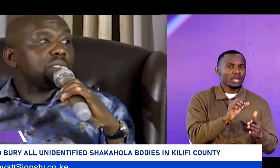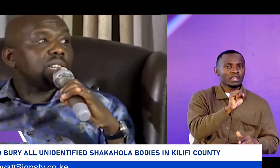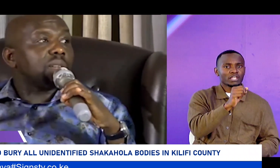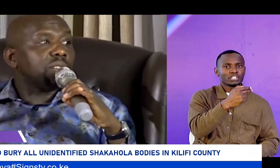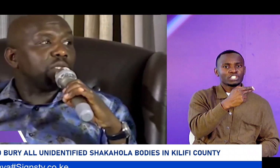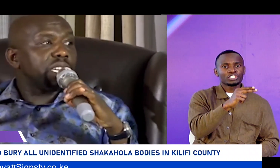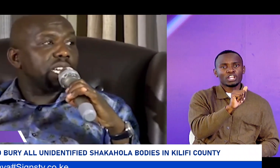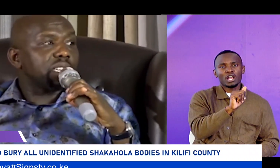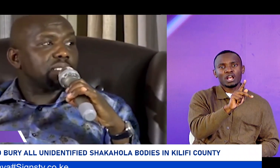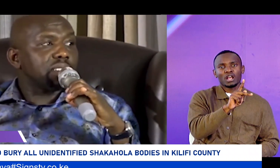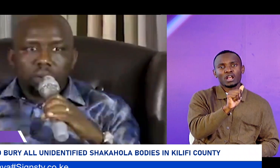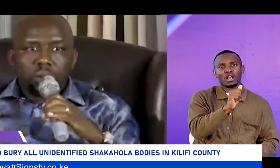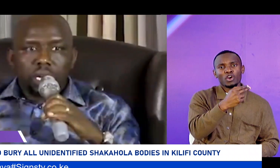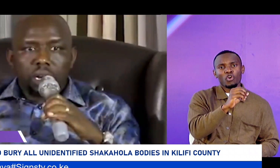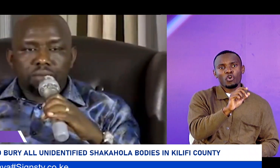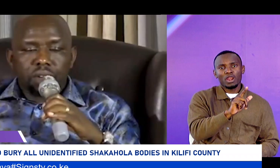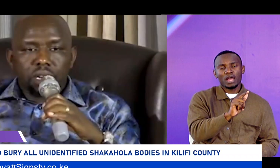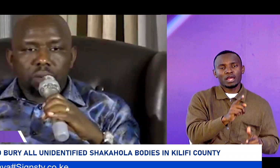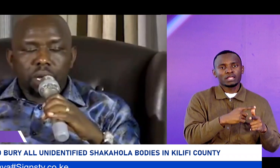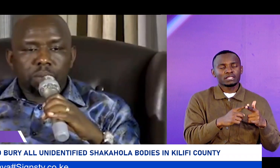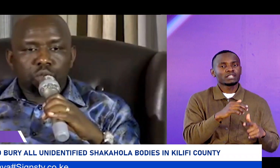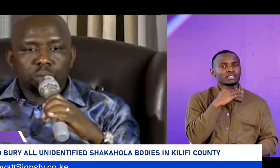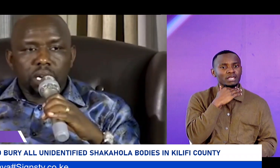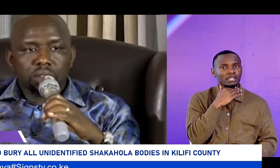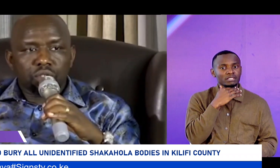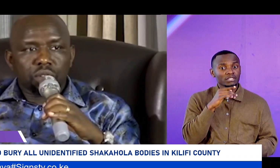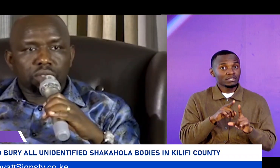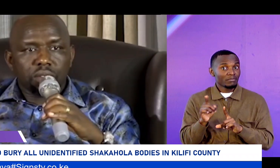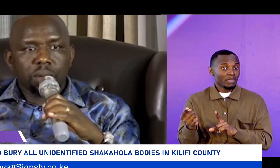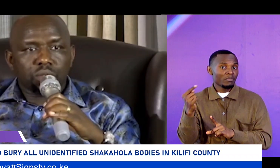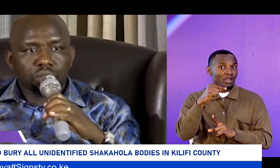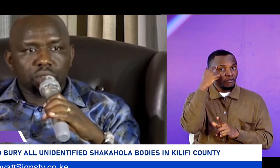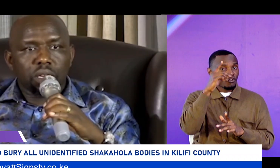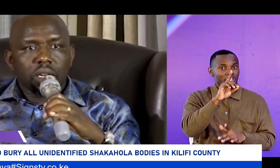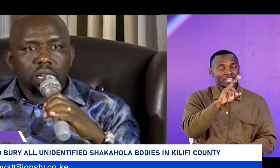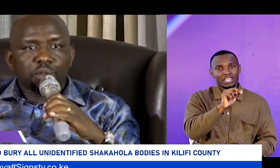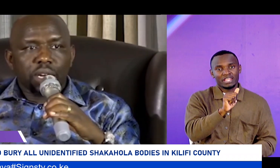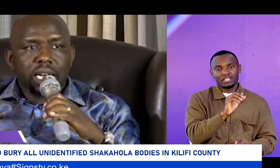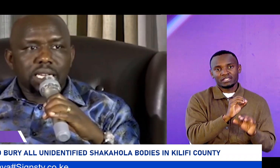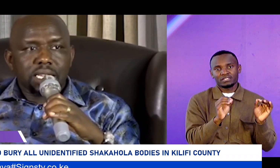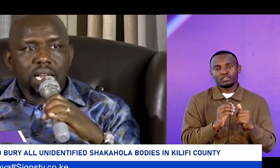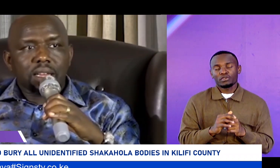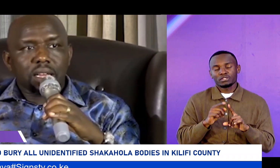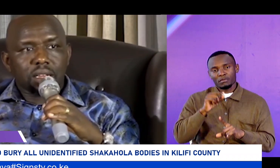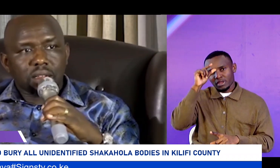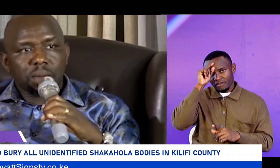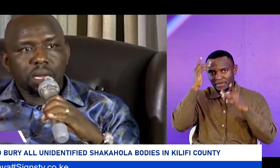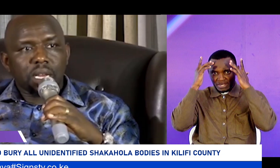presenting themselves for DNA test. We are about to make a decision as government to see if we can inter the